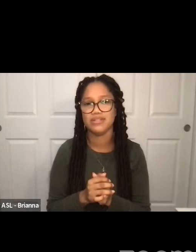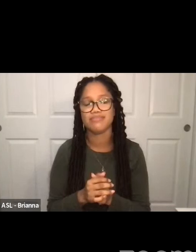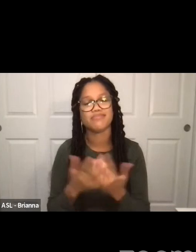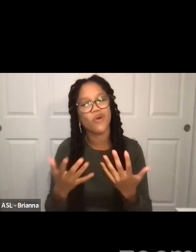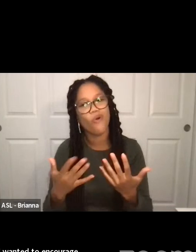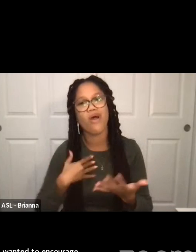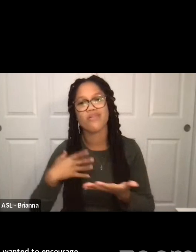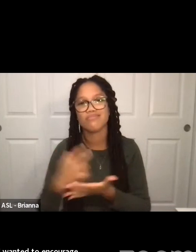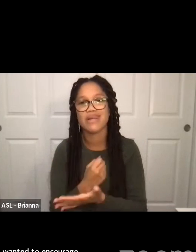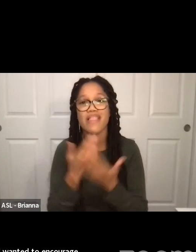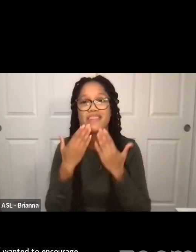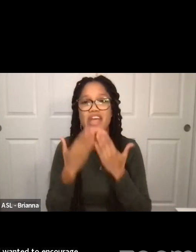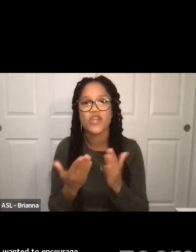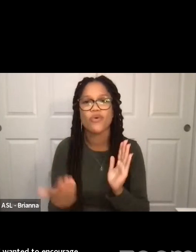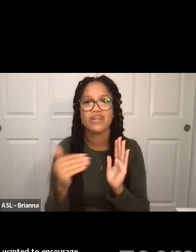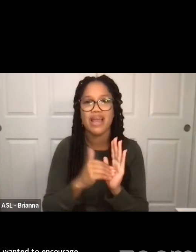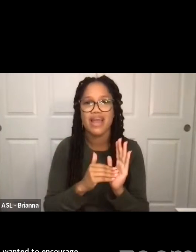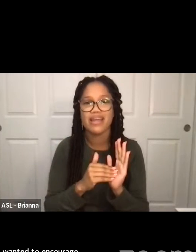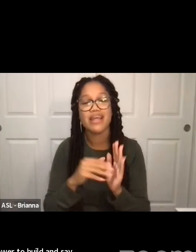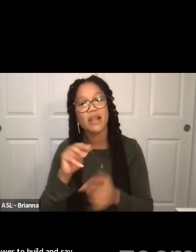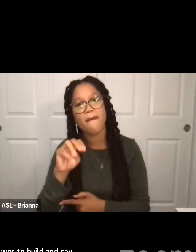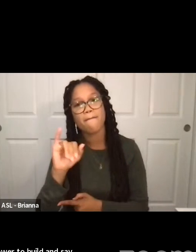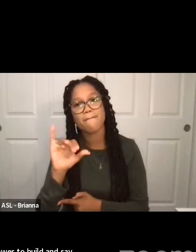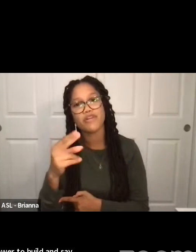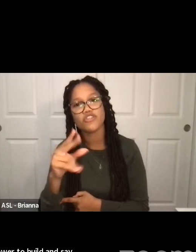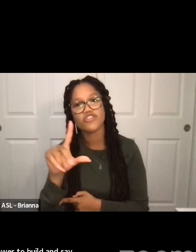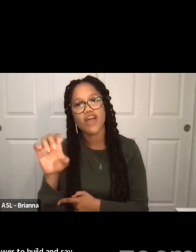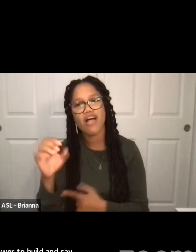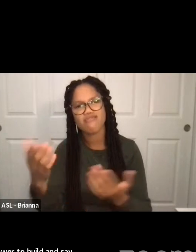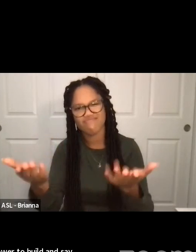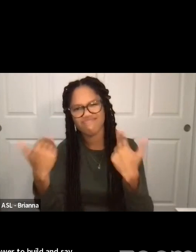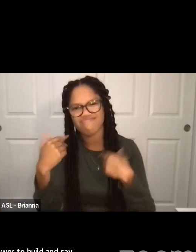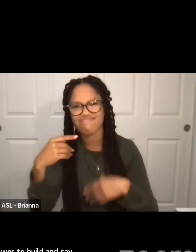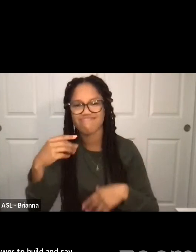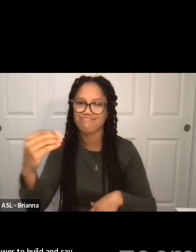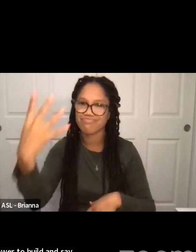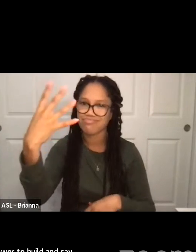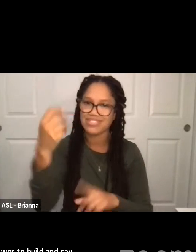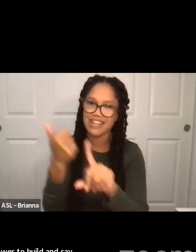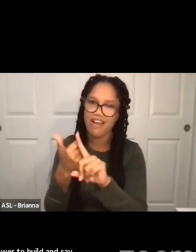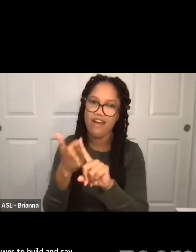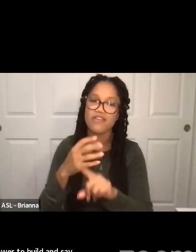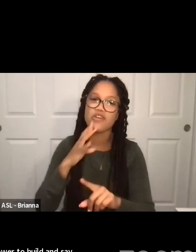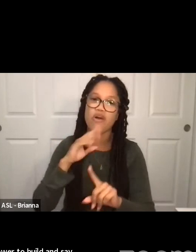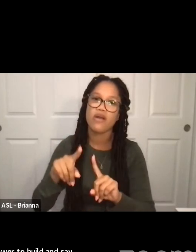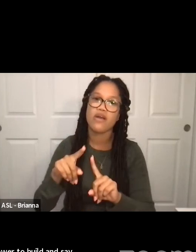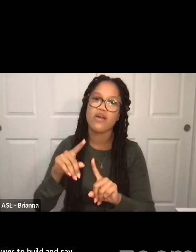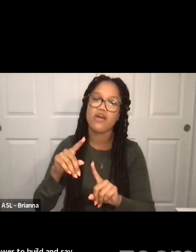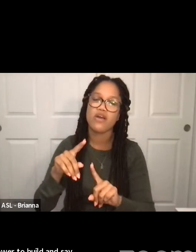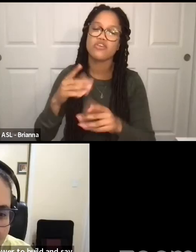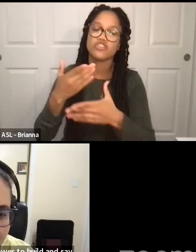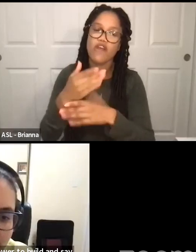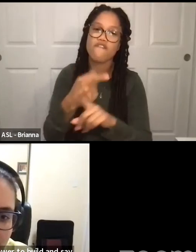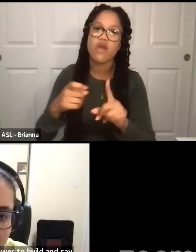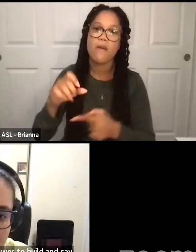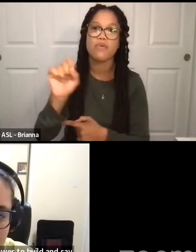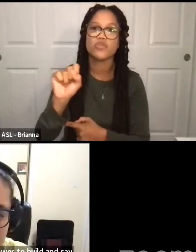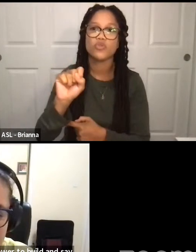want to invite Michelle to offer some words from Social Justice Partners.